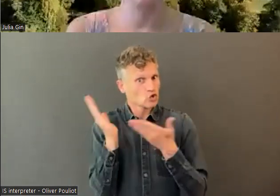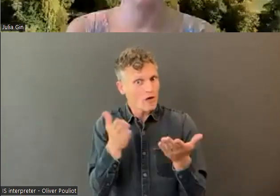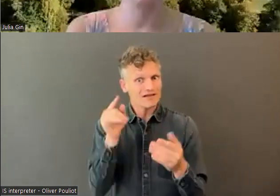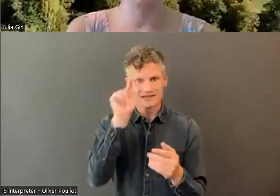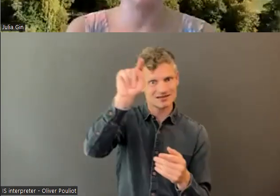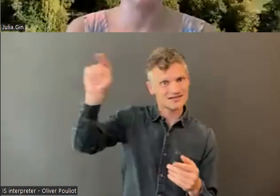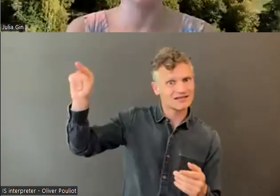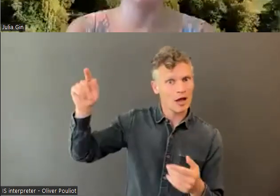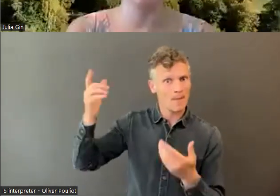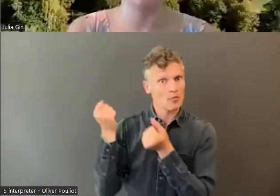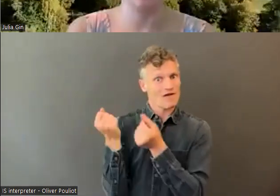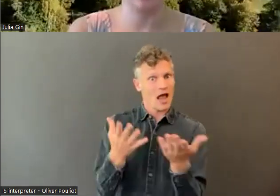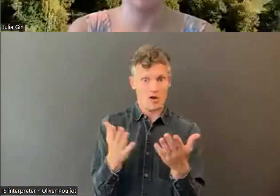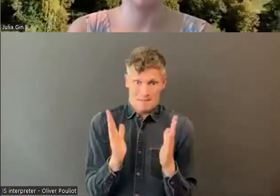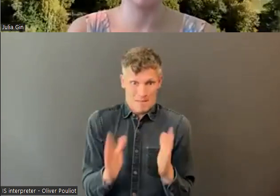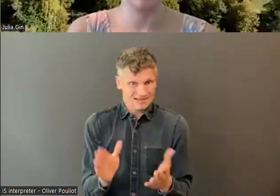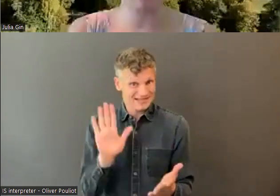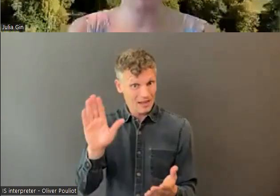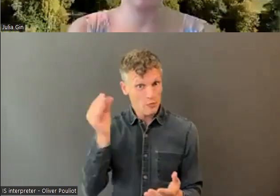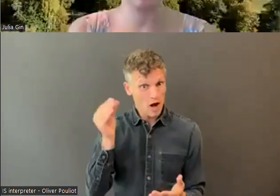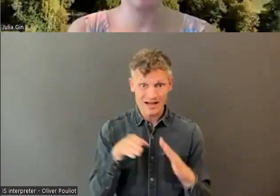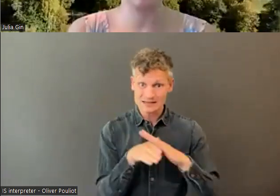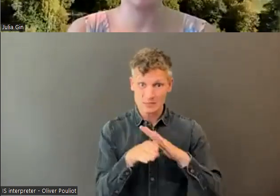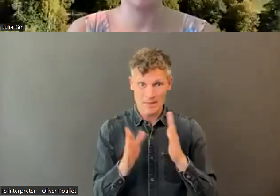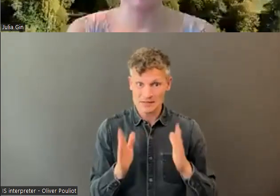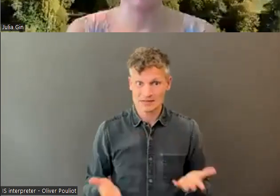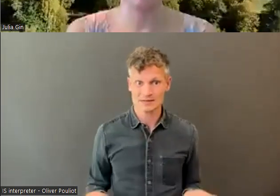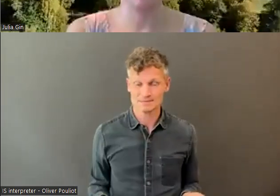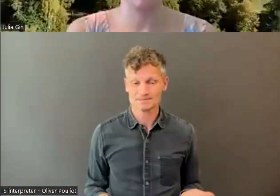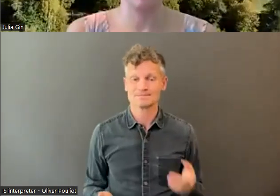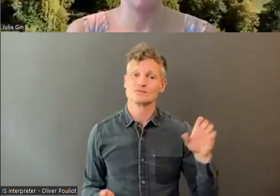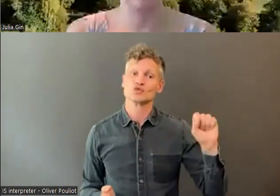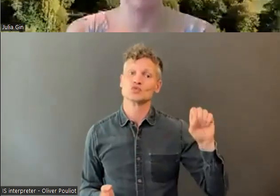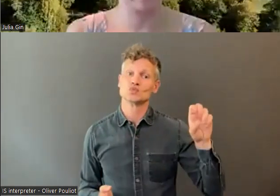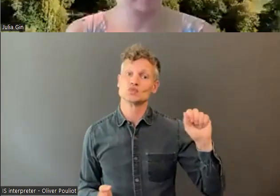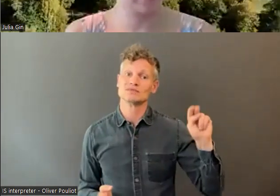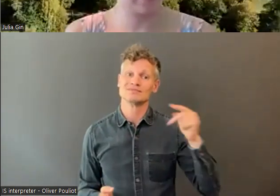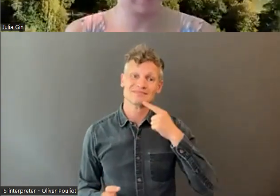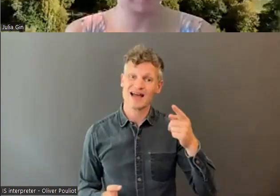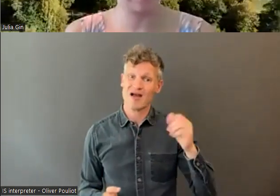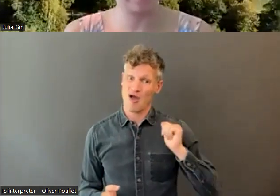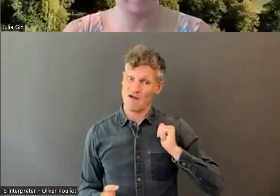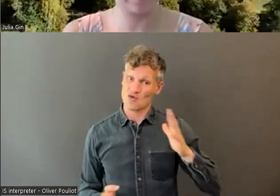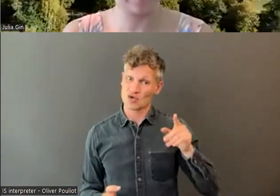and products accessible. Well, and of course, when you're operating in multiple jurisdictions,